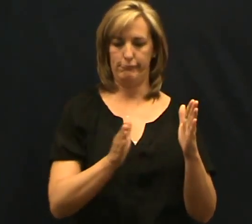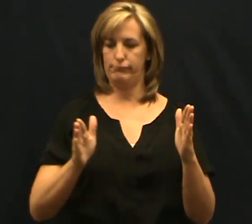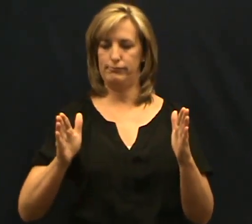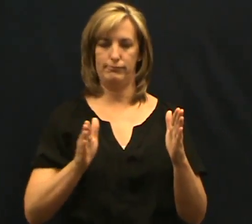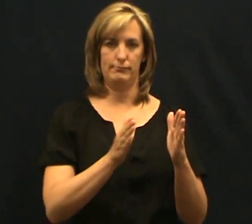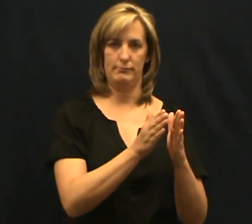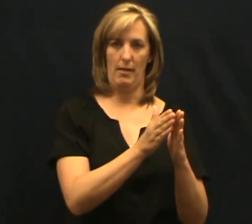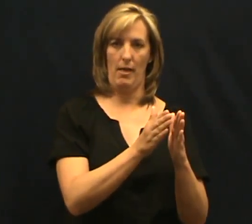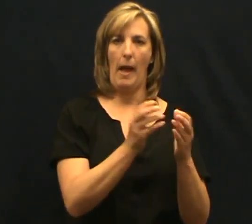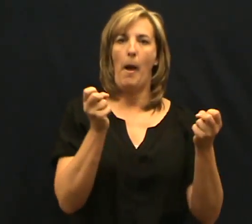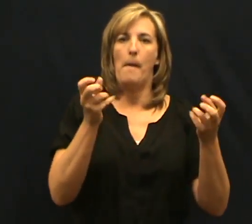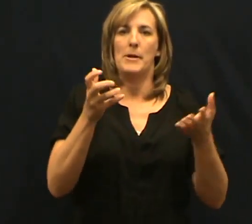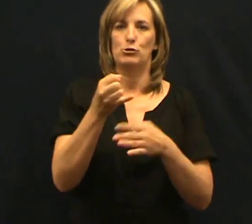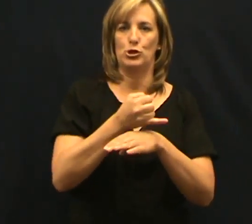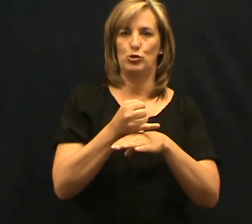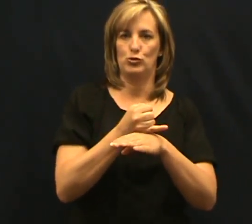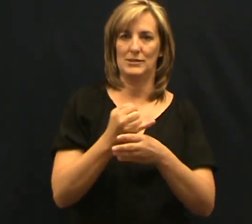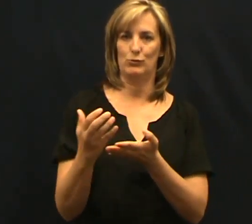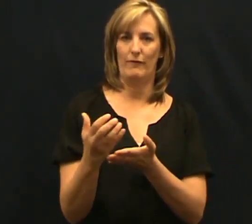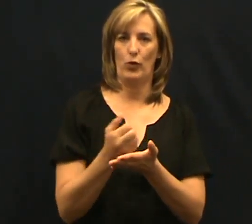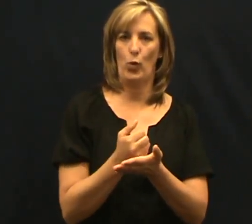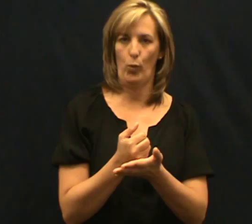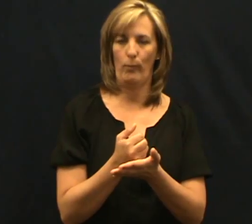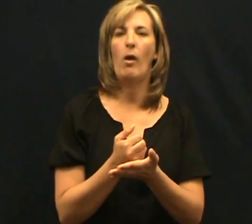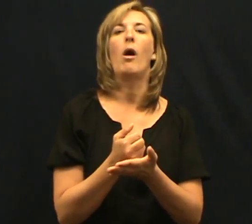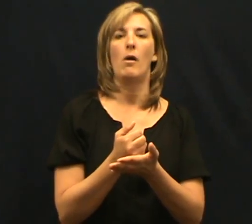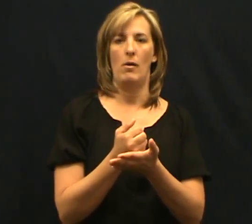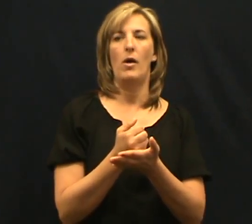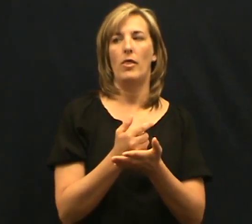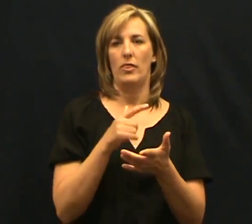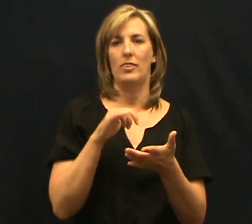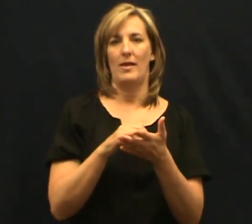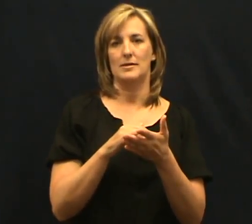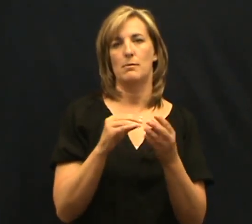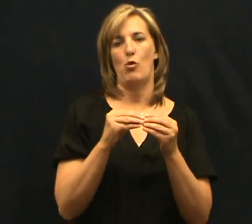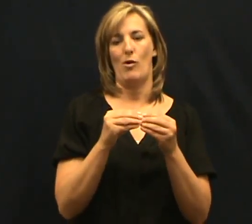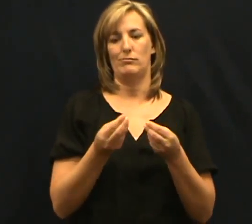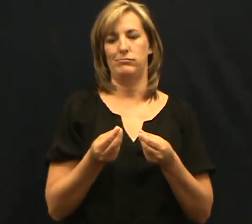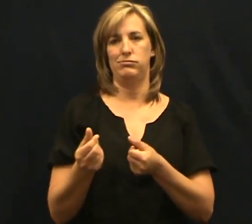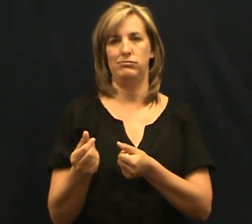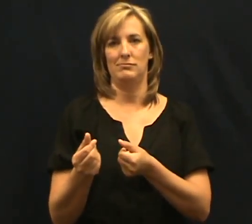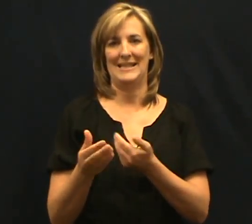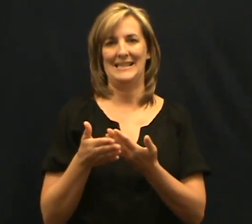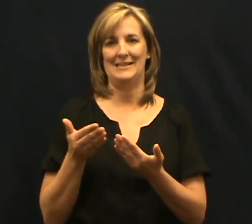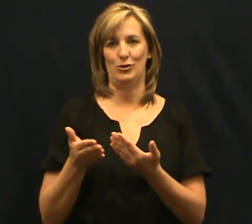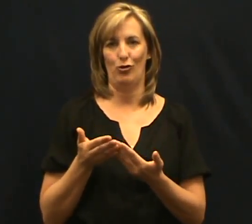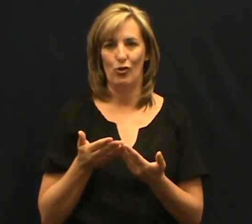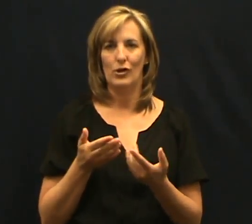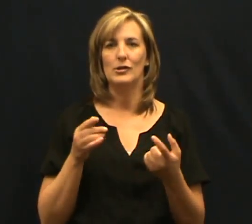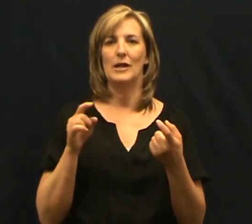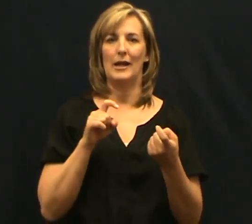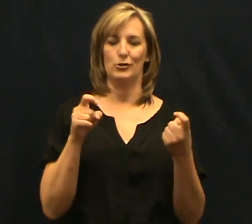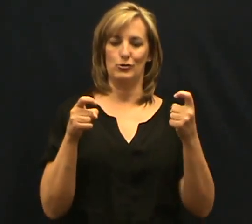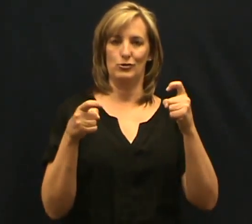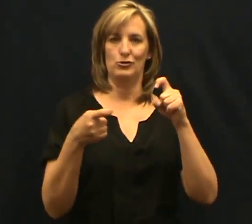our financial statements, so that we don't have to do it every day. It's just more efficient to do these adjusting entries at